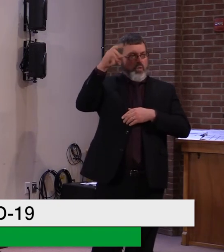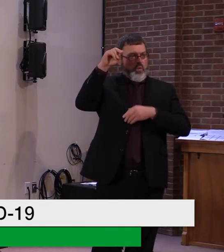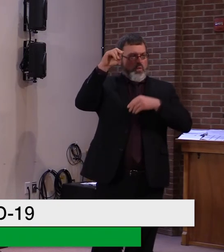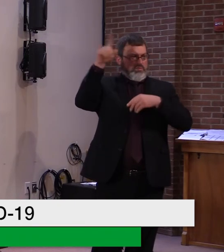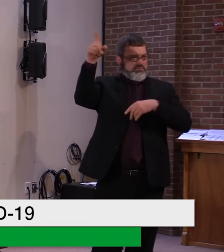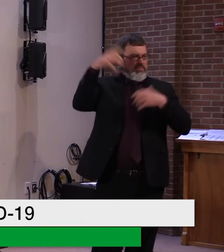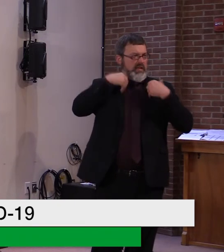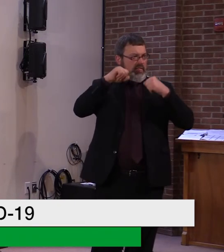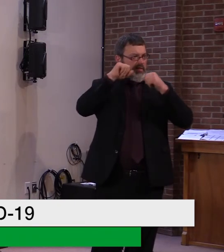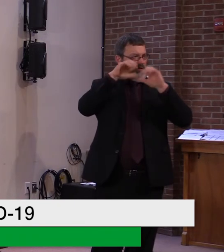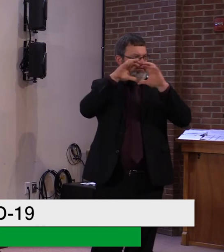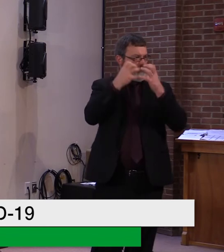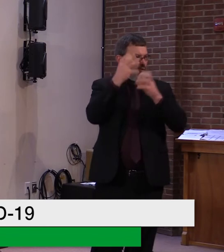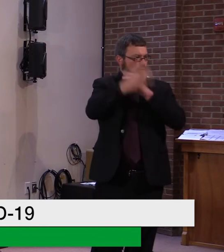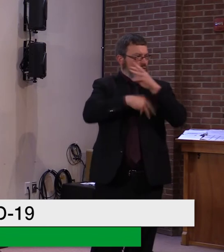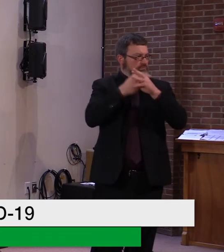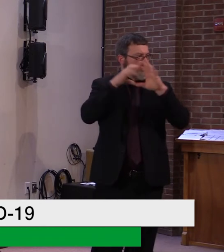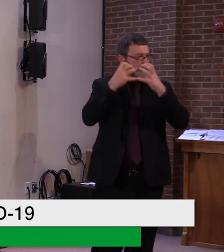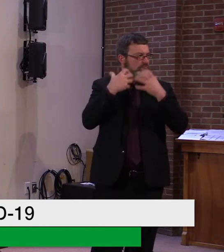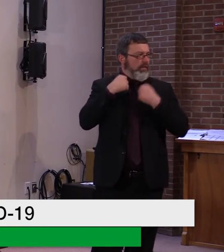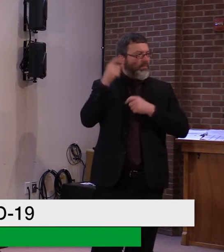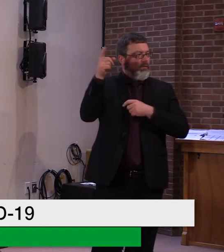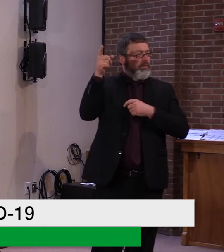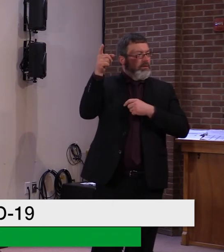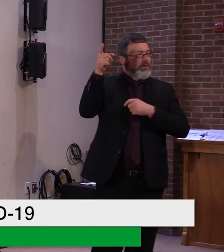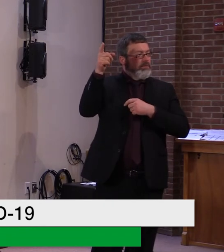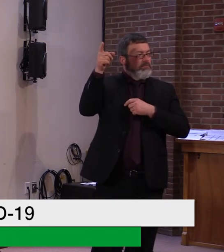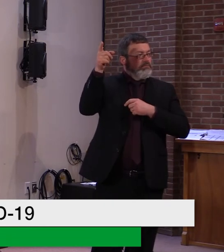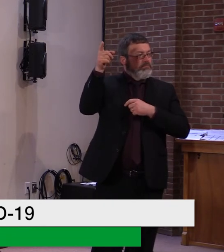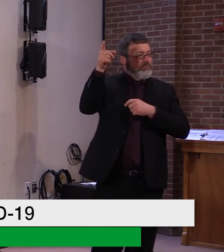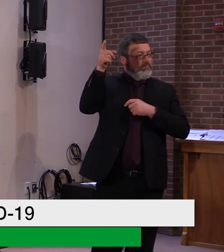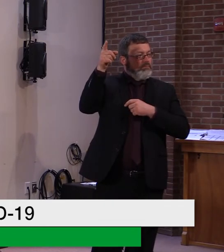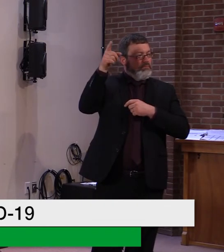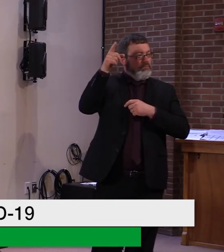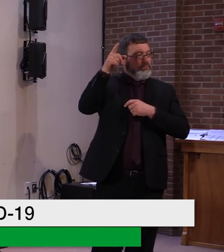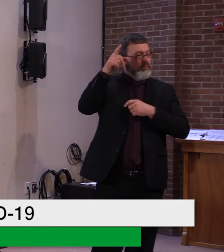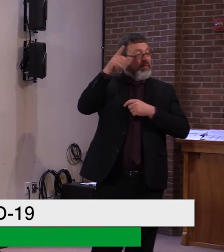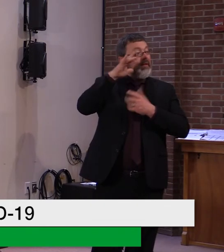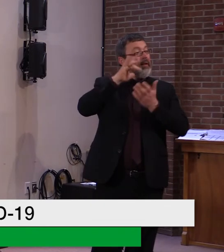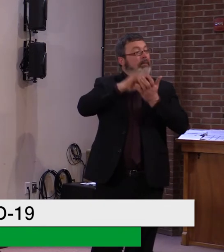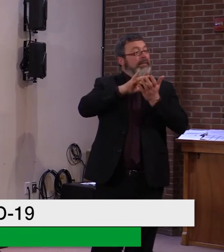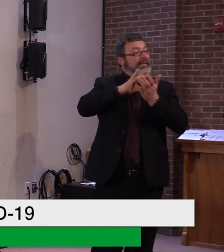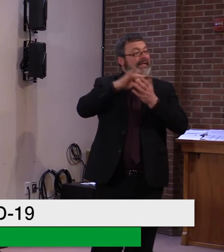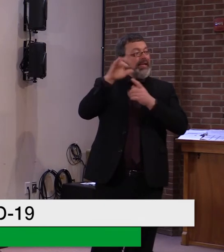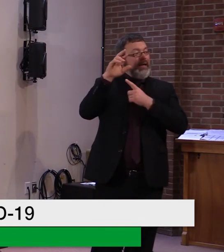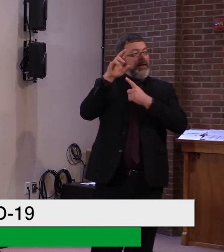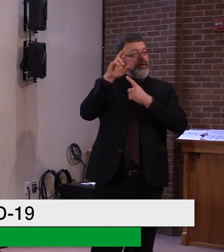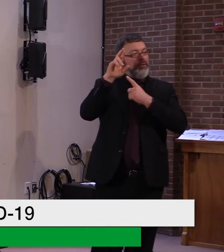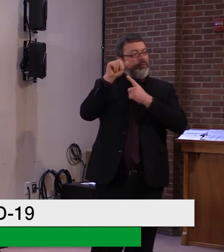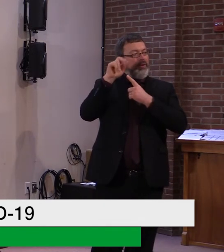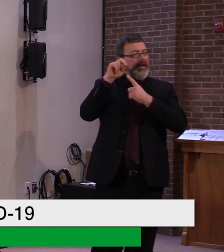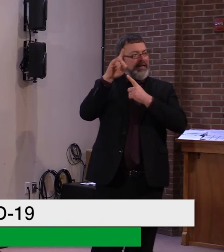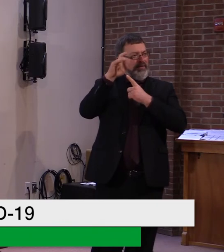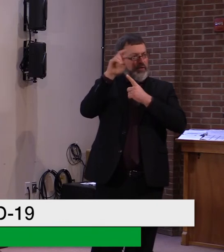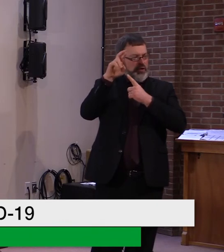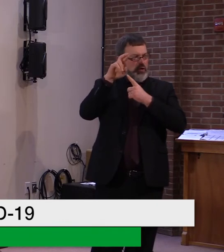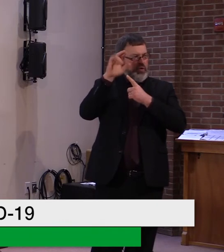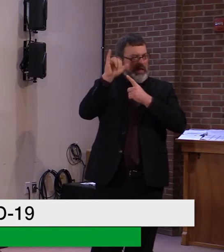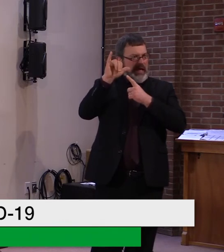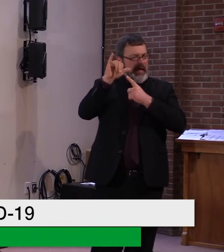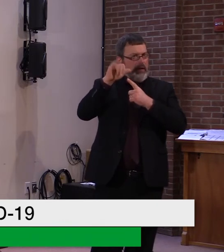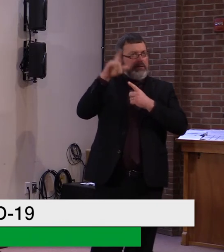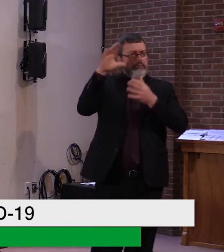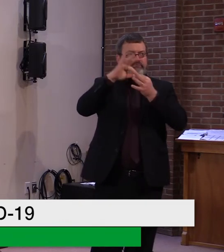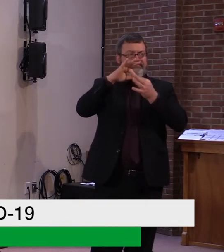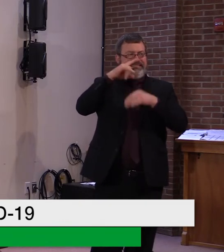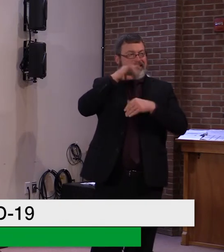not be used to treat hospitalized patients i was wondering whether you've seen that and what is the current state of these the drug and